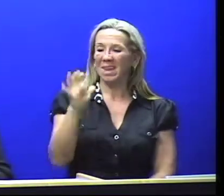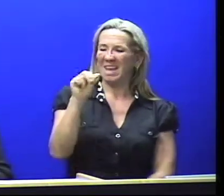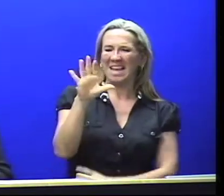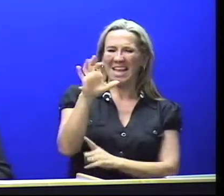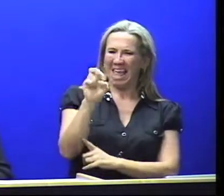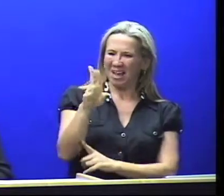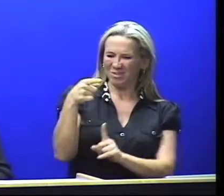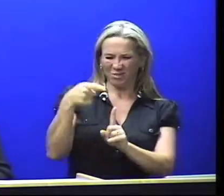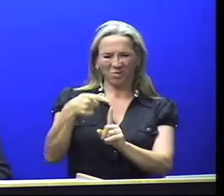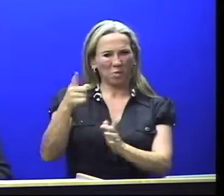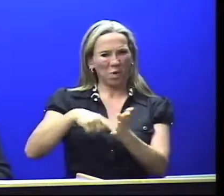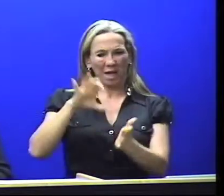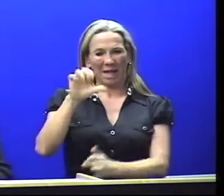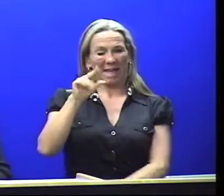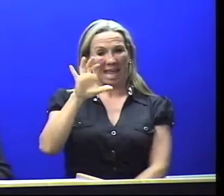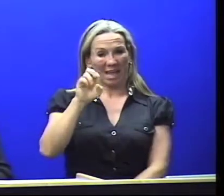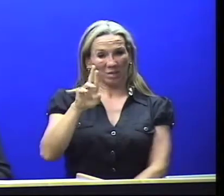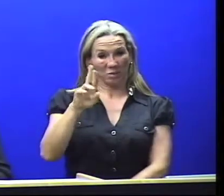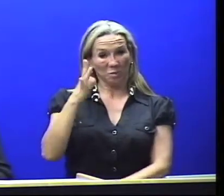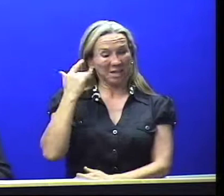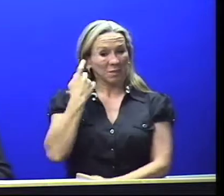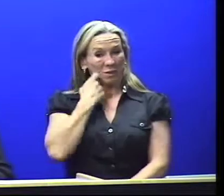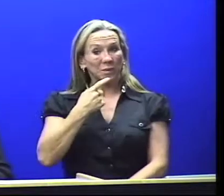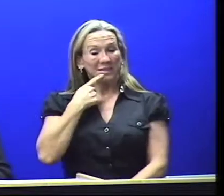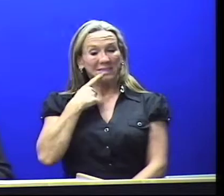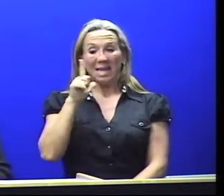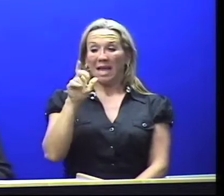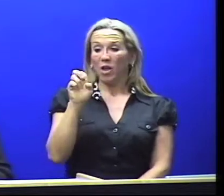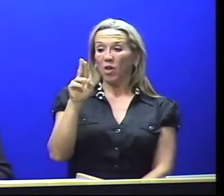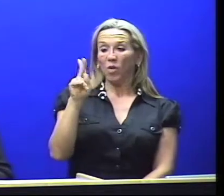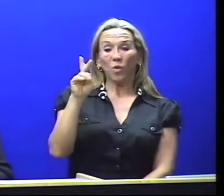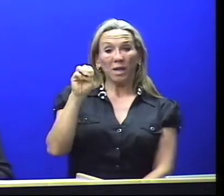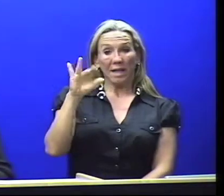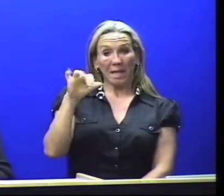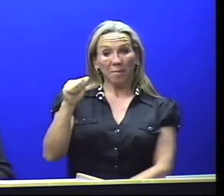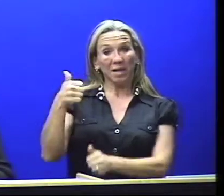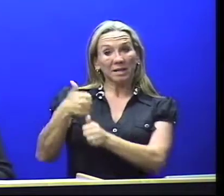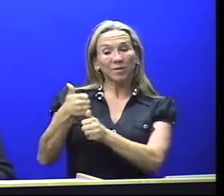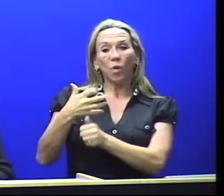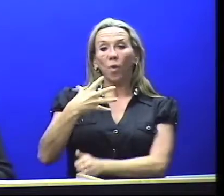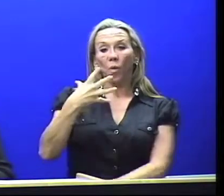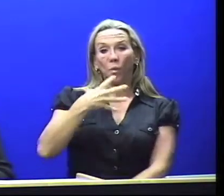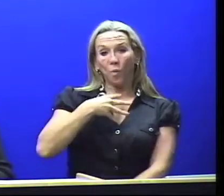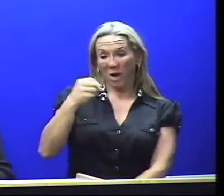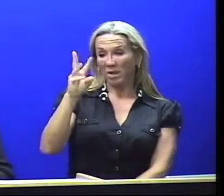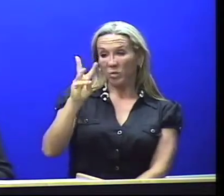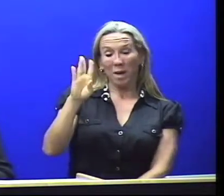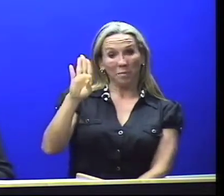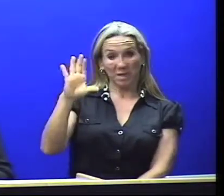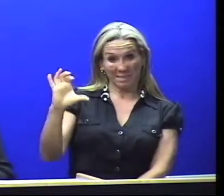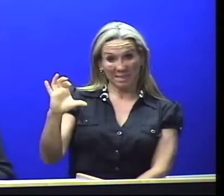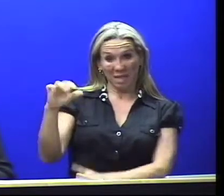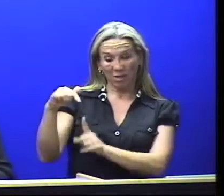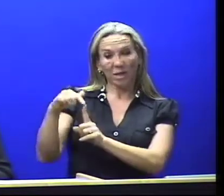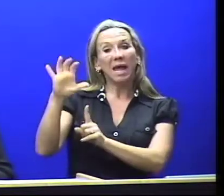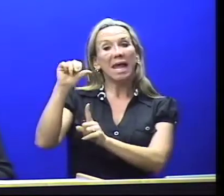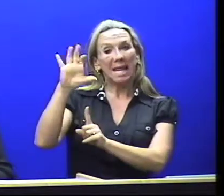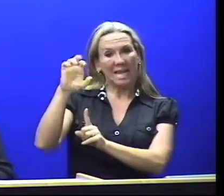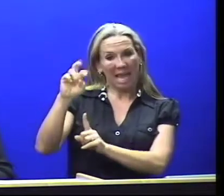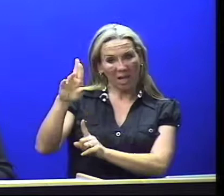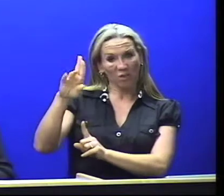So leukemia is a cancer of white blood cells. And cancers